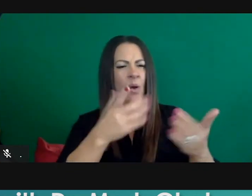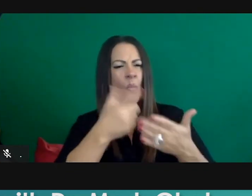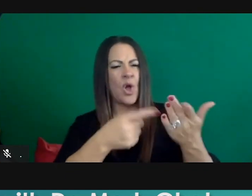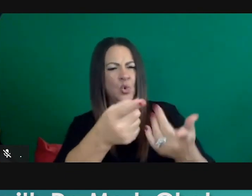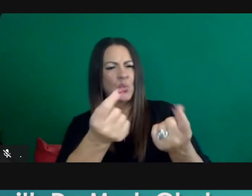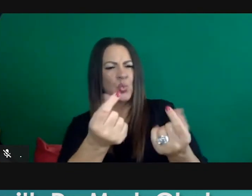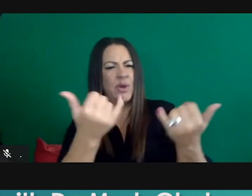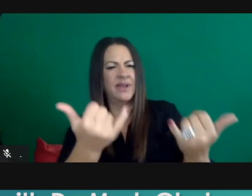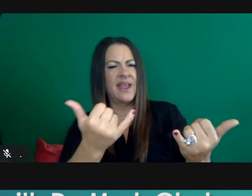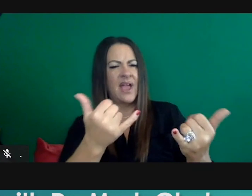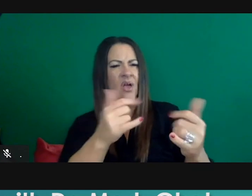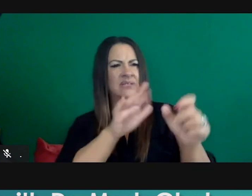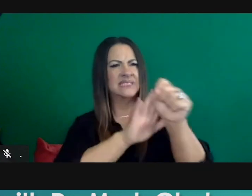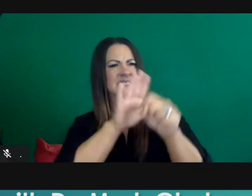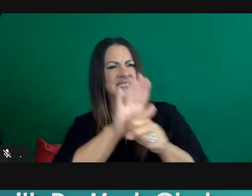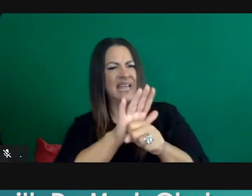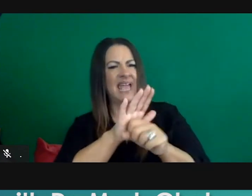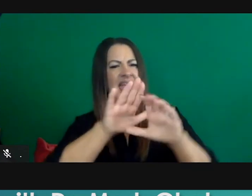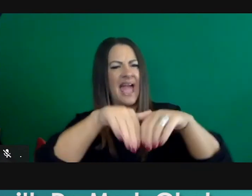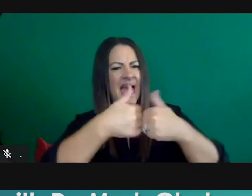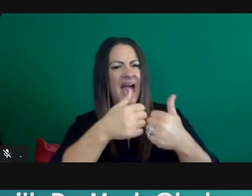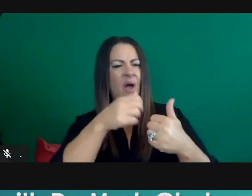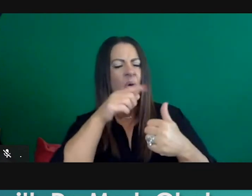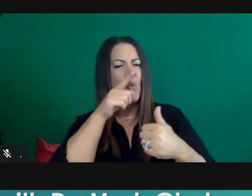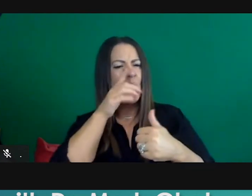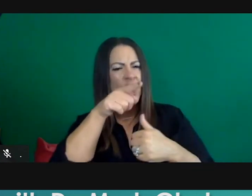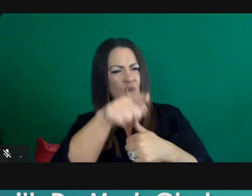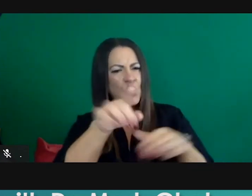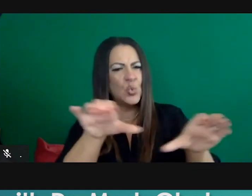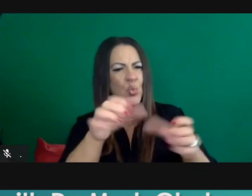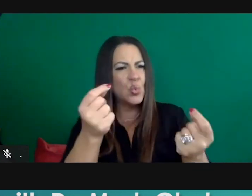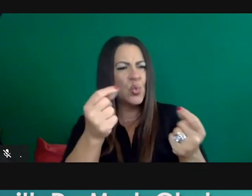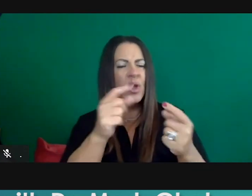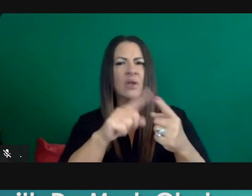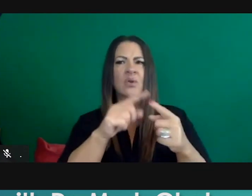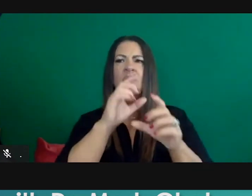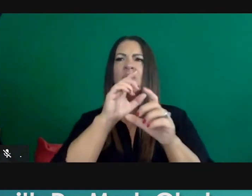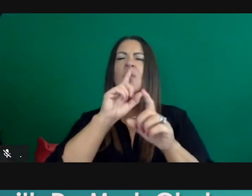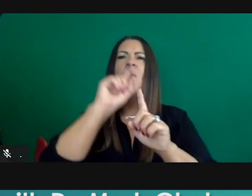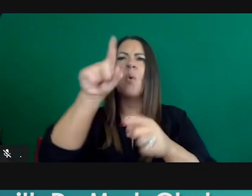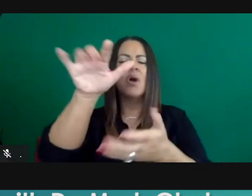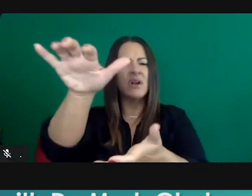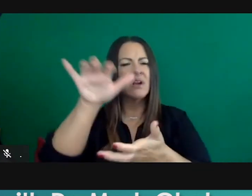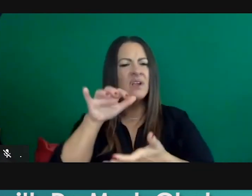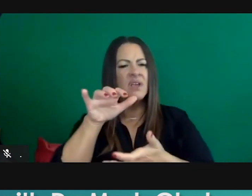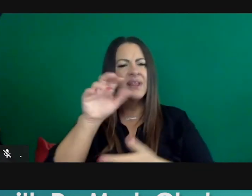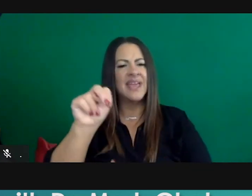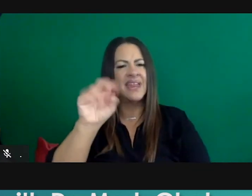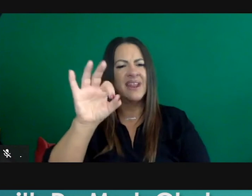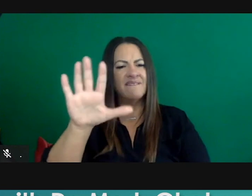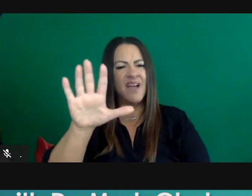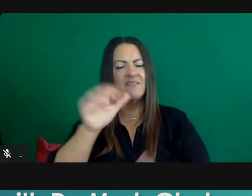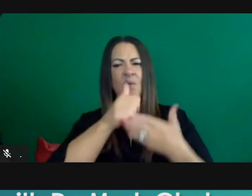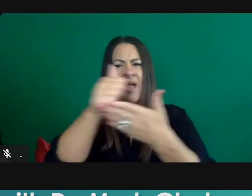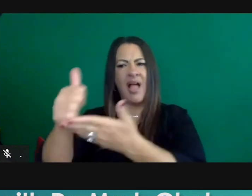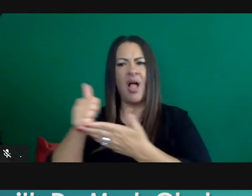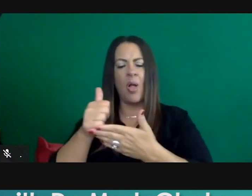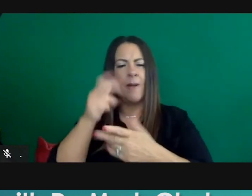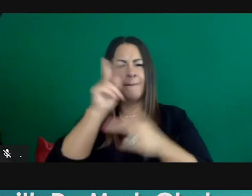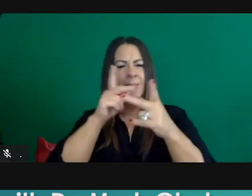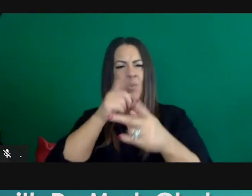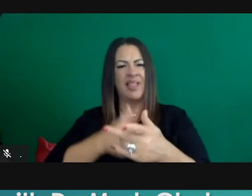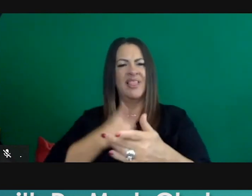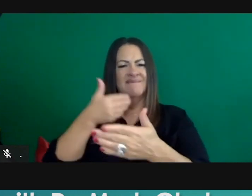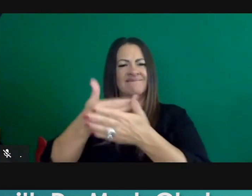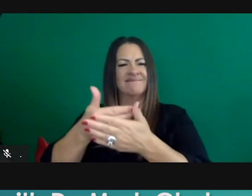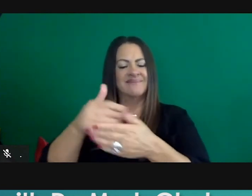get these masks out to the broader public, given the wildfire threat, given the social distancing needs, the urging to do things